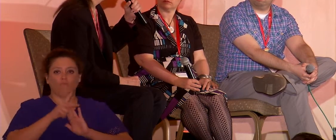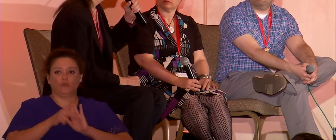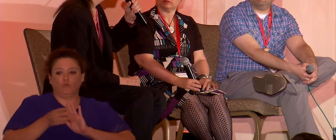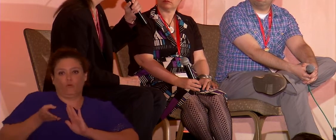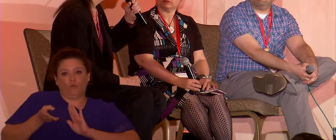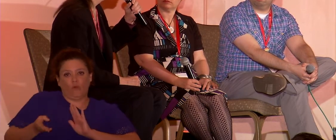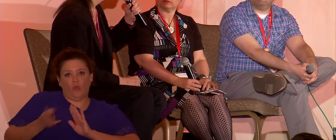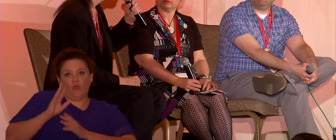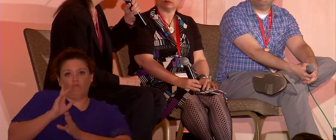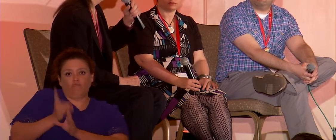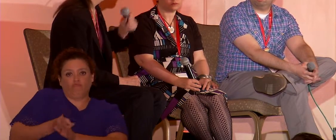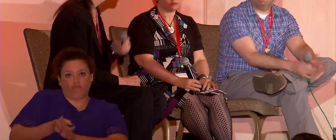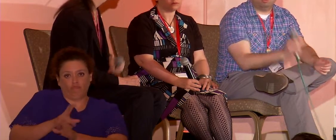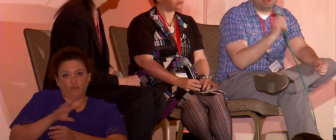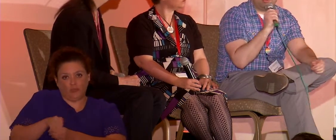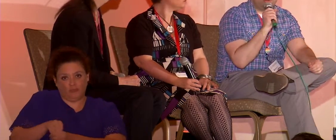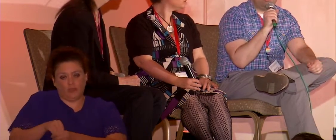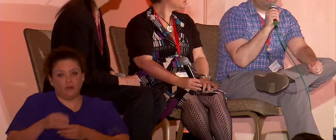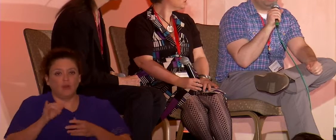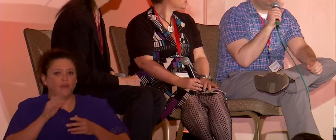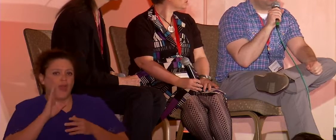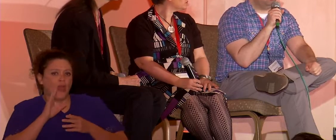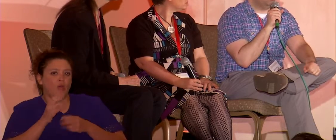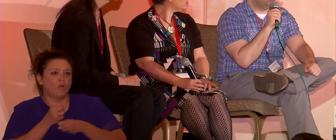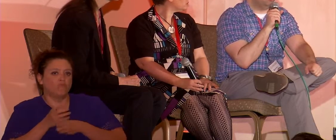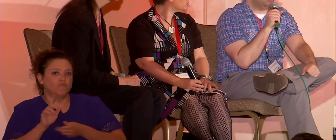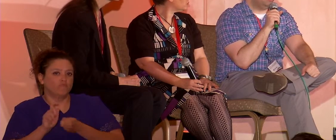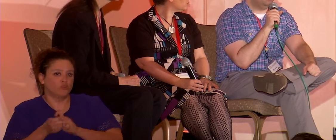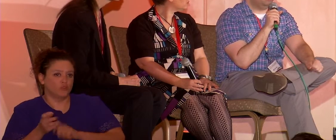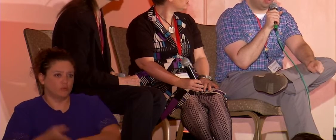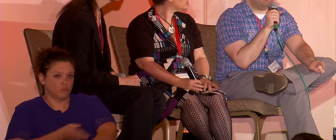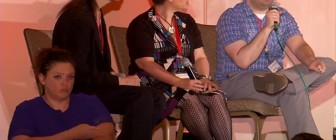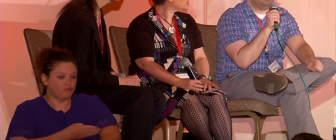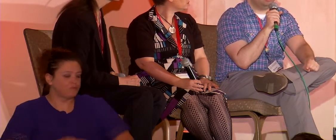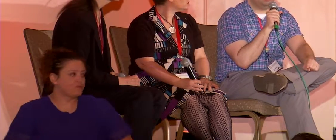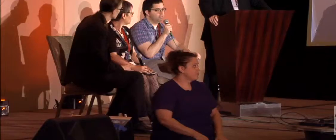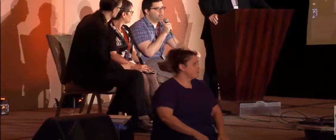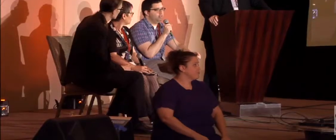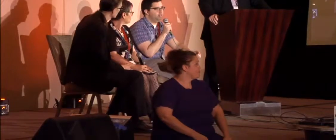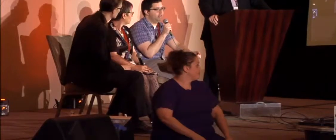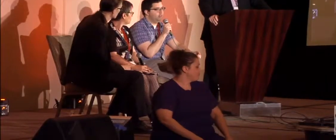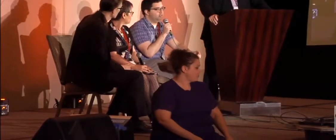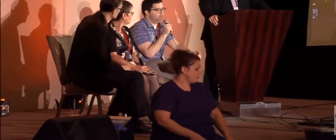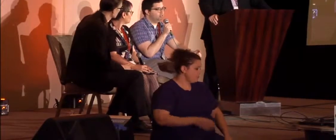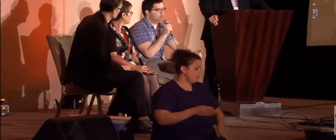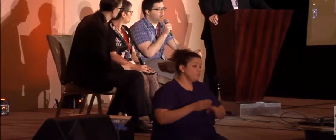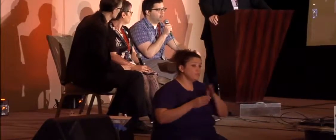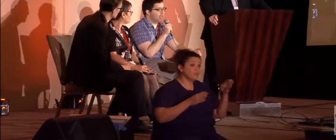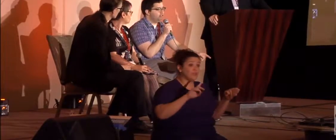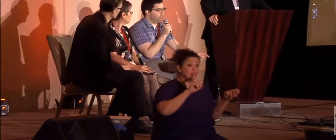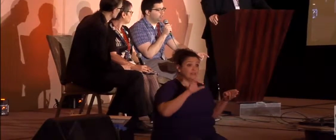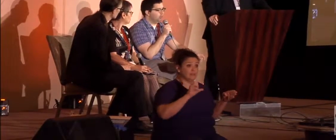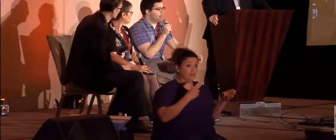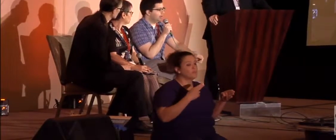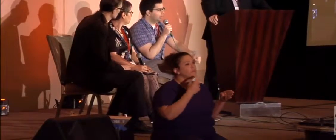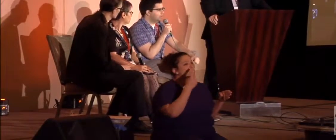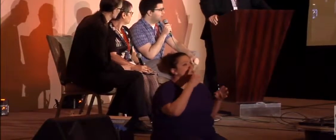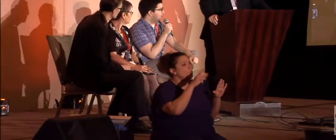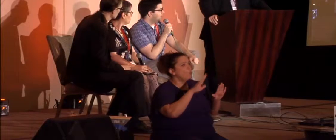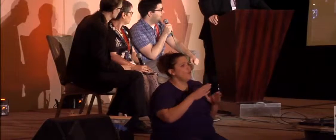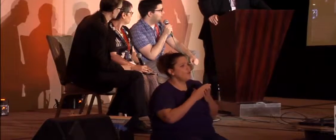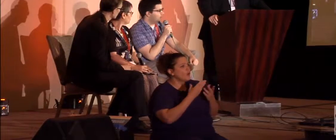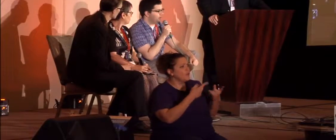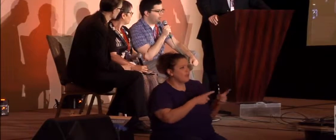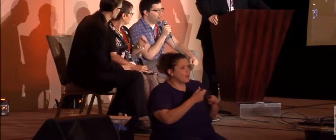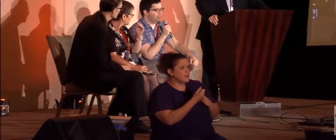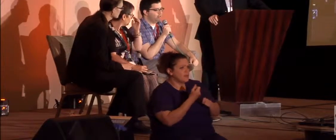change and improve. I just want to jump in and say, though, that one of the great things that's happened is that last year, American